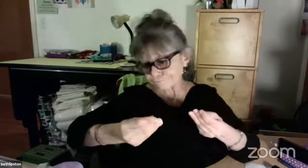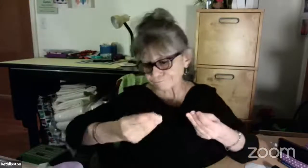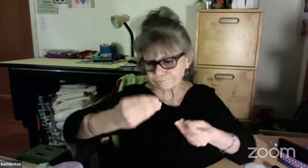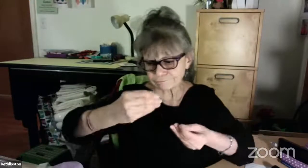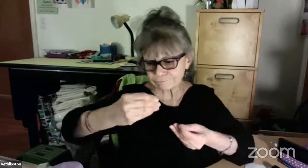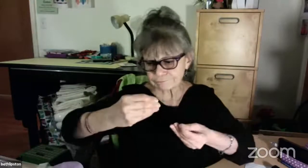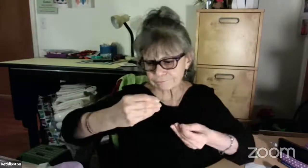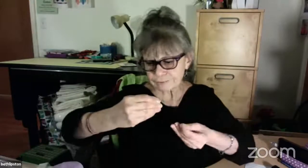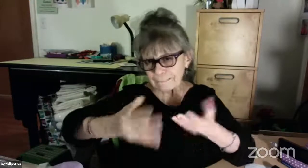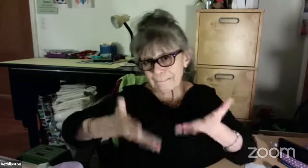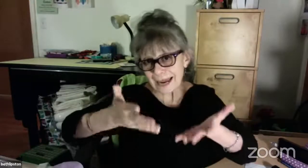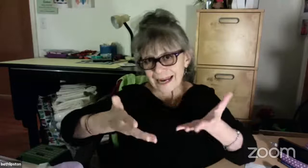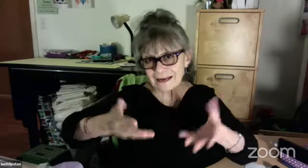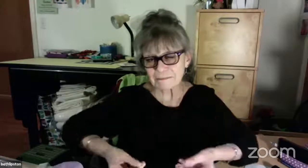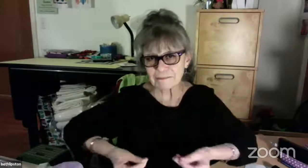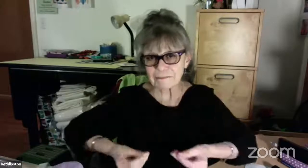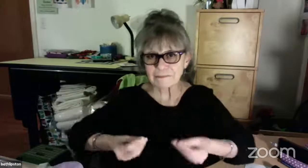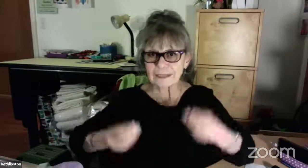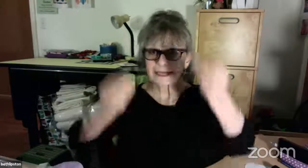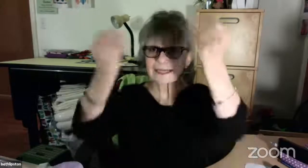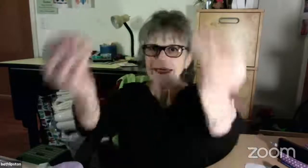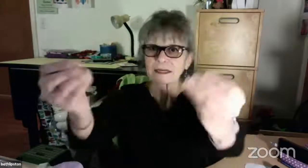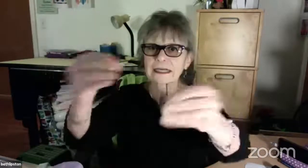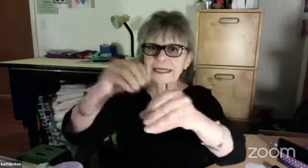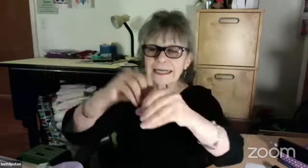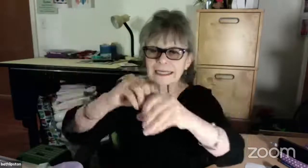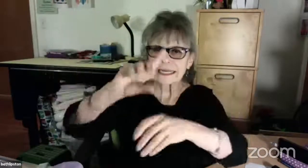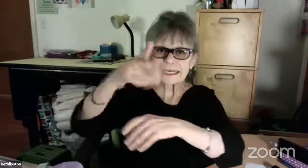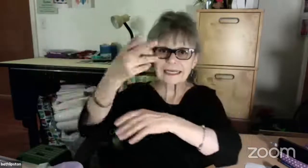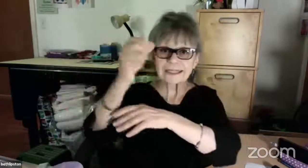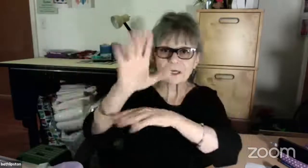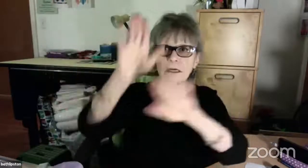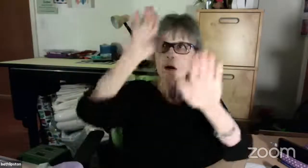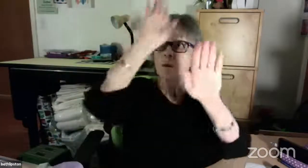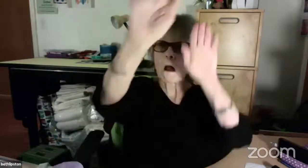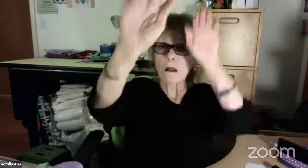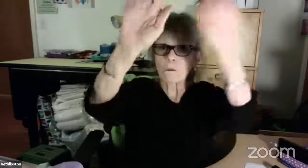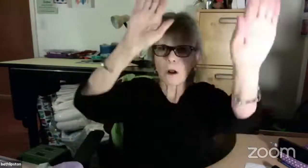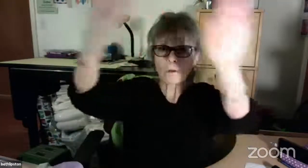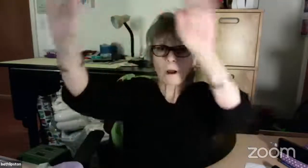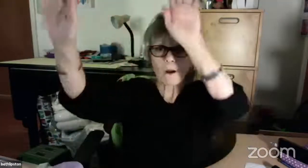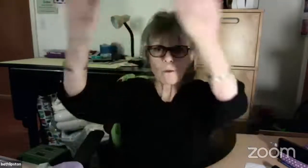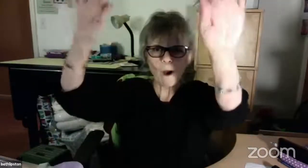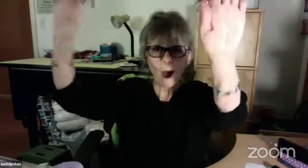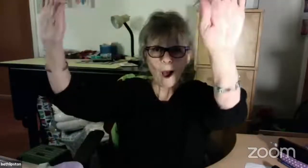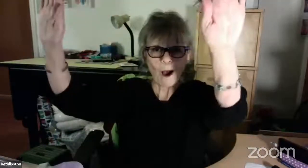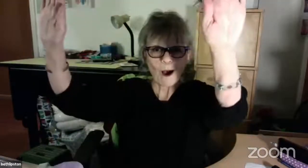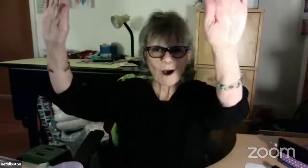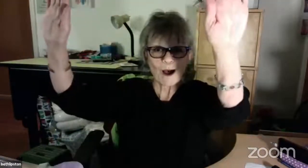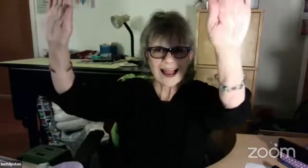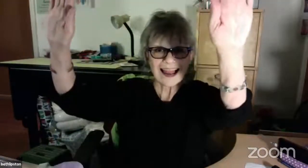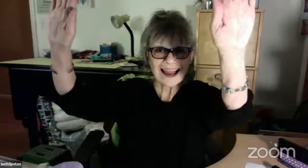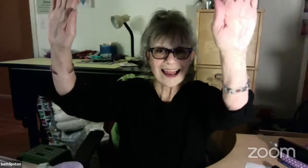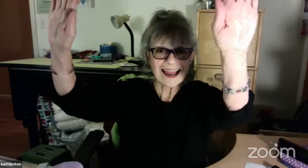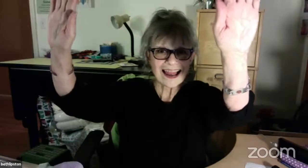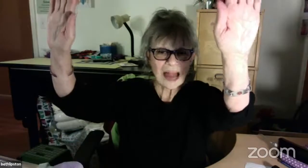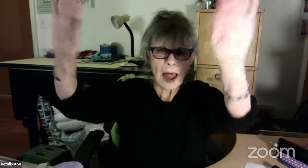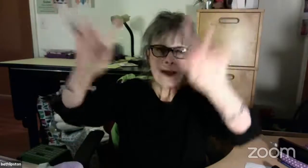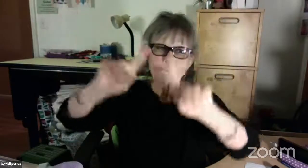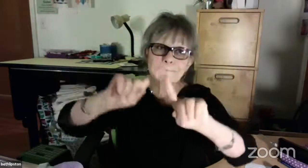doing, it's so nice that we could maybe give it to DHHSC and they could put them all together